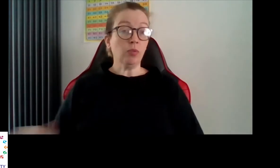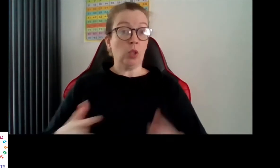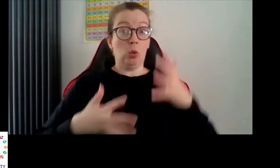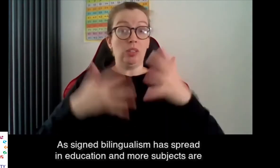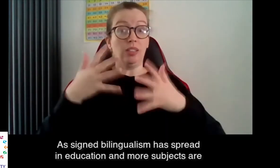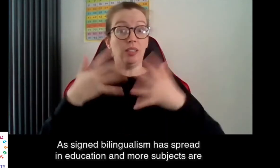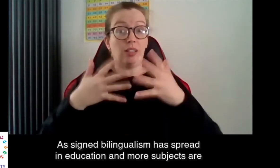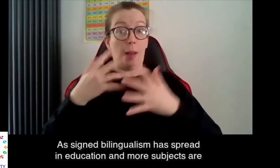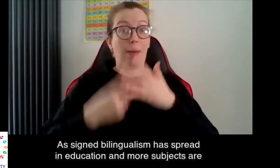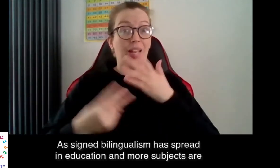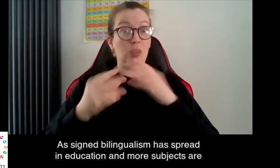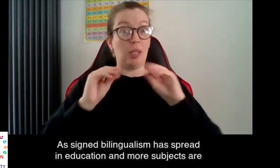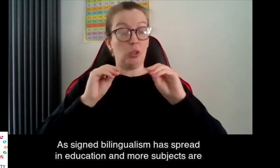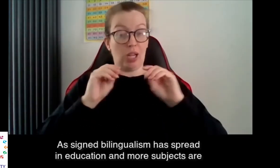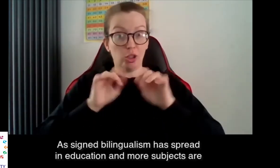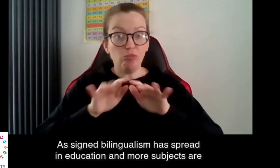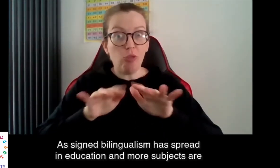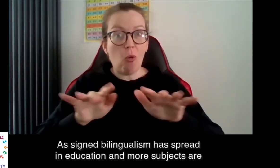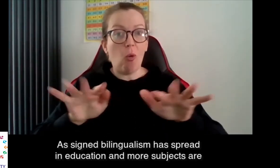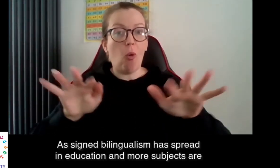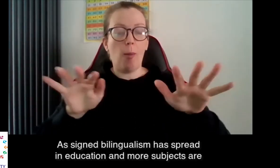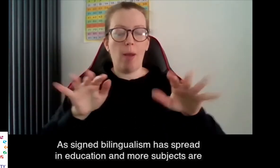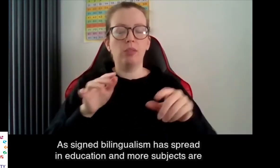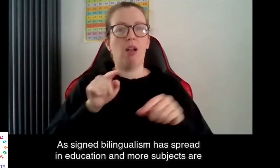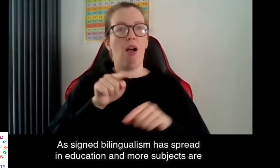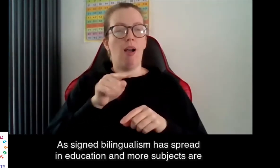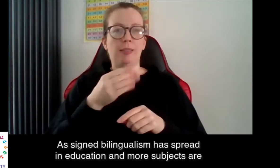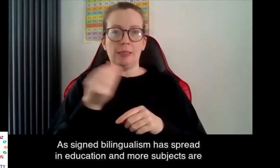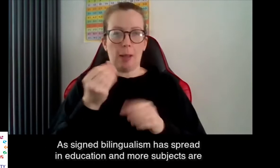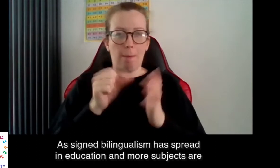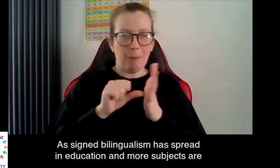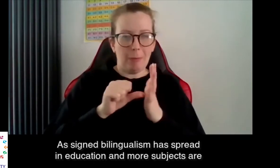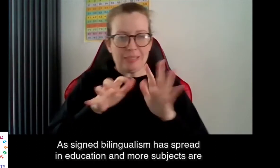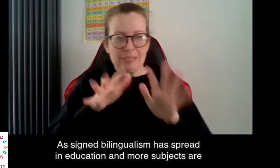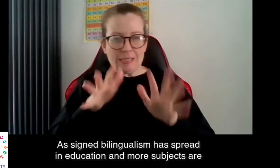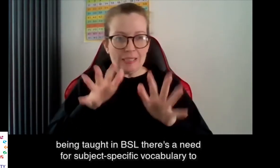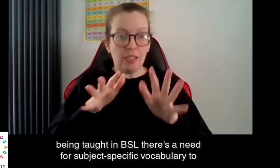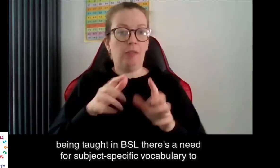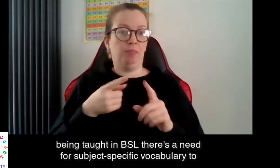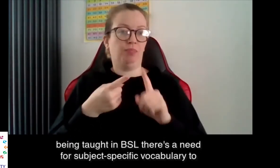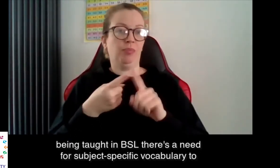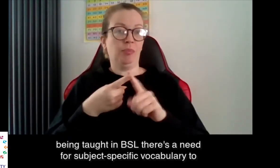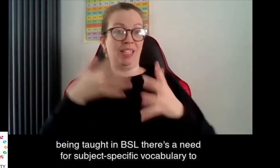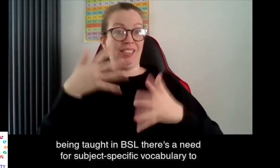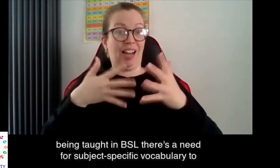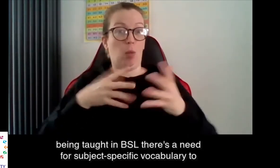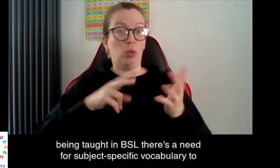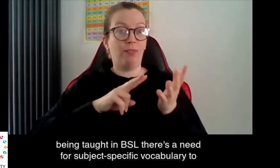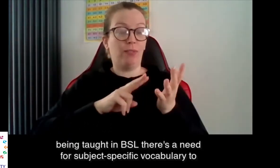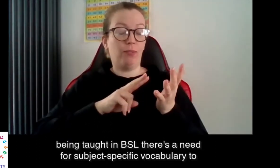As signed bilingualism has spread in education and more subjects are being taught in BSL,